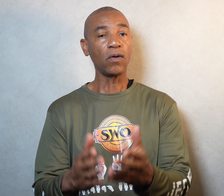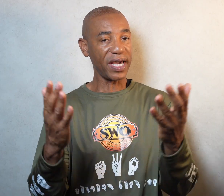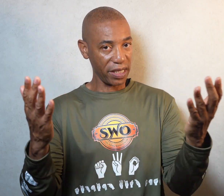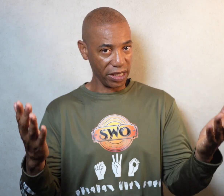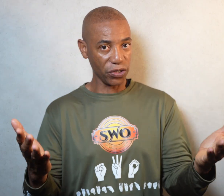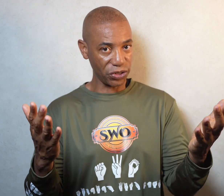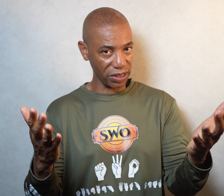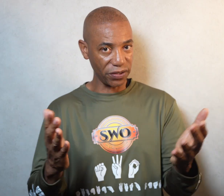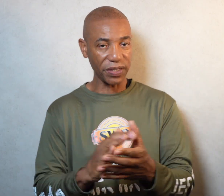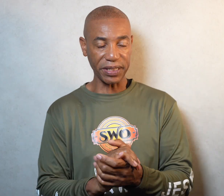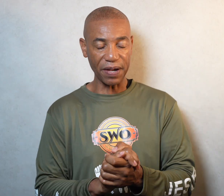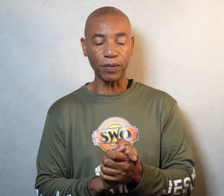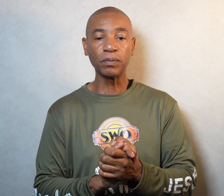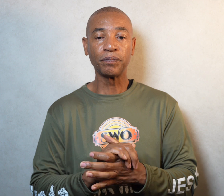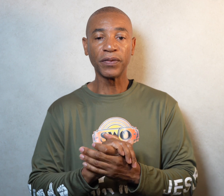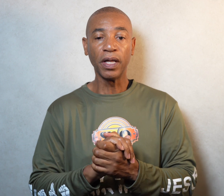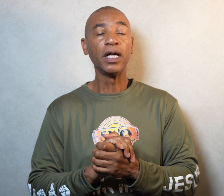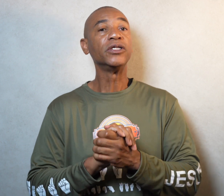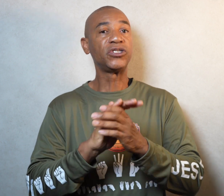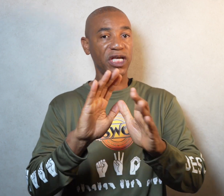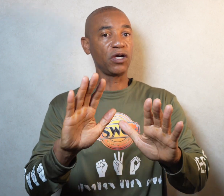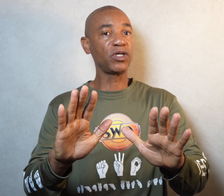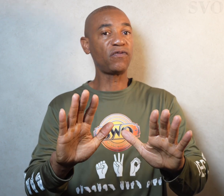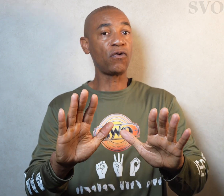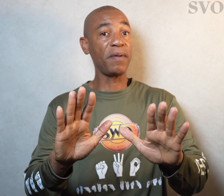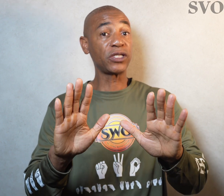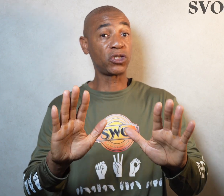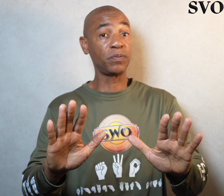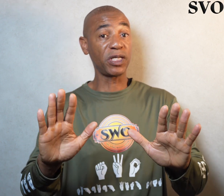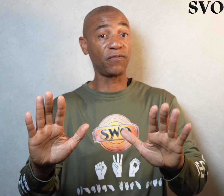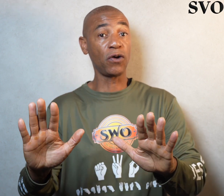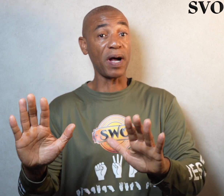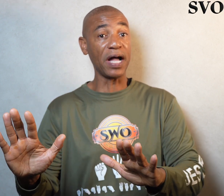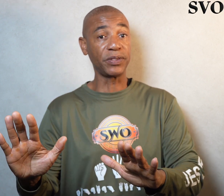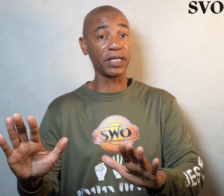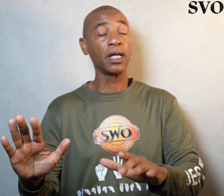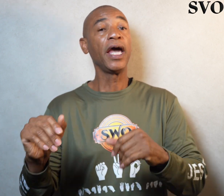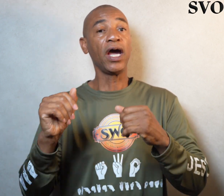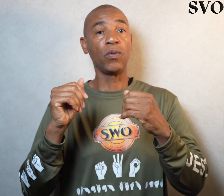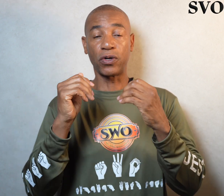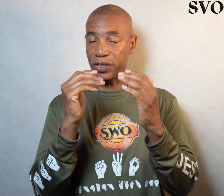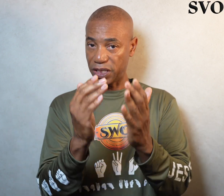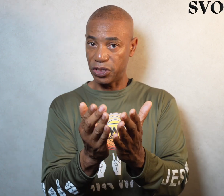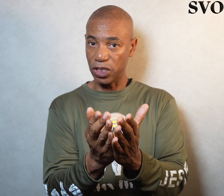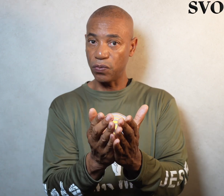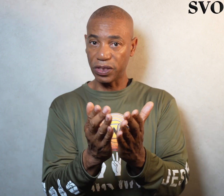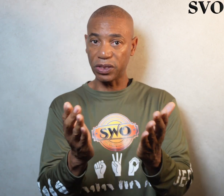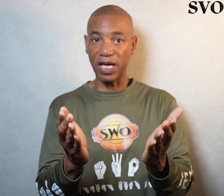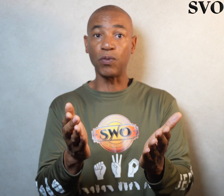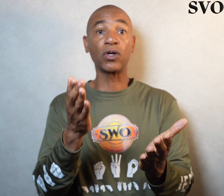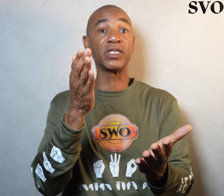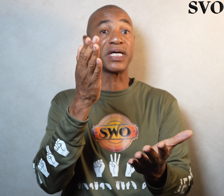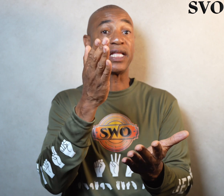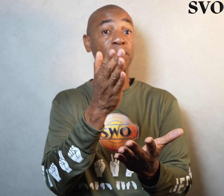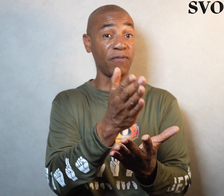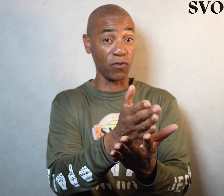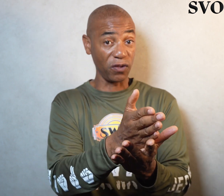Okay, here's another example. Sticking with the format subject, verb, object, and we're going to continue with the same. We're going to sign it before the